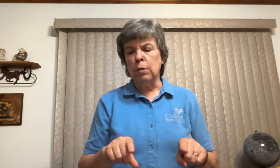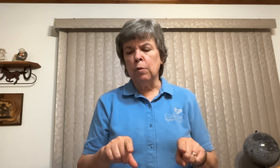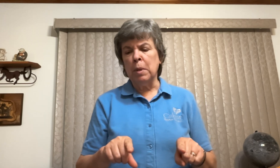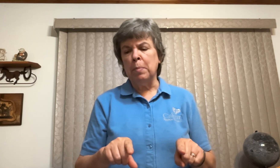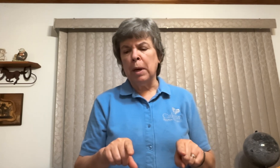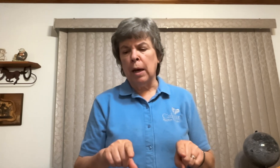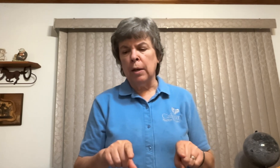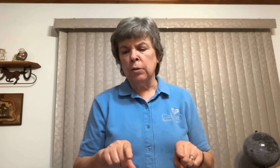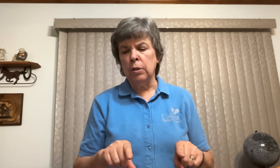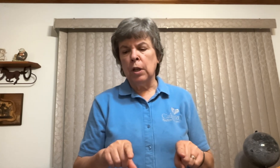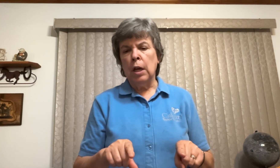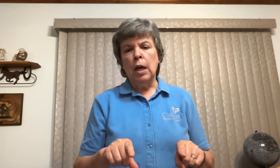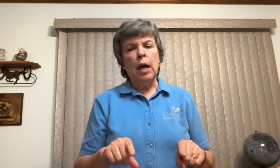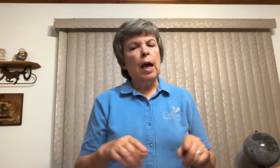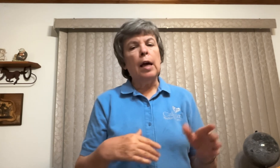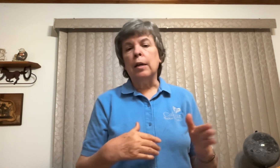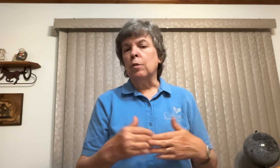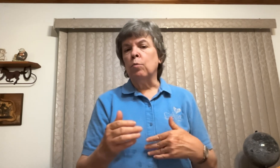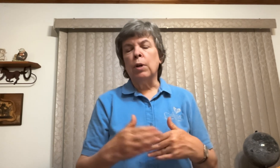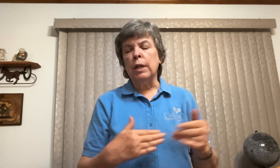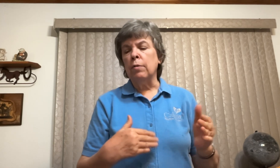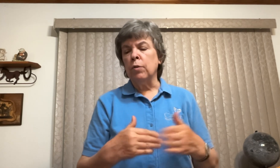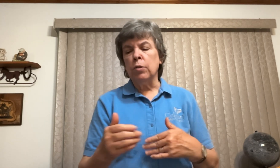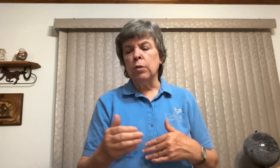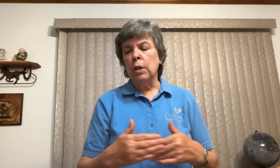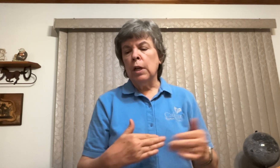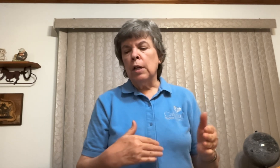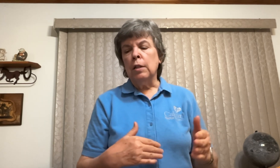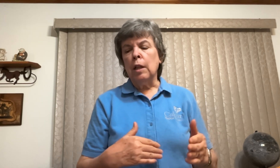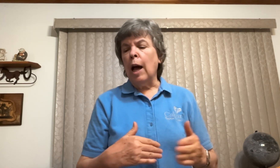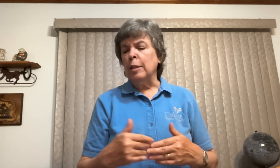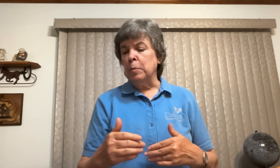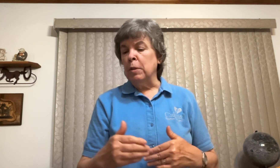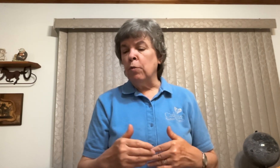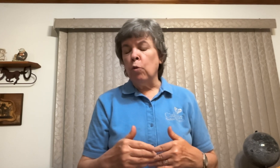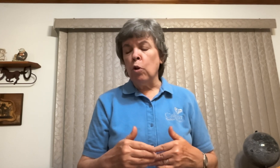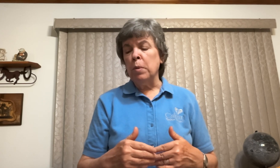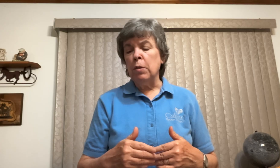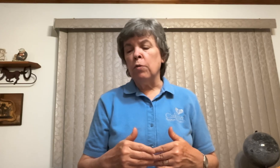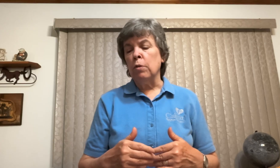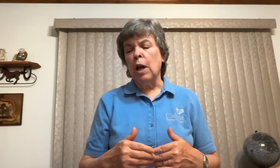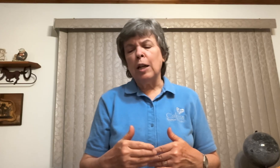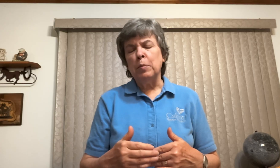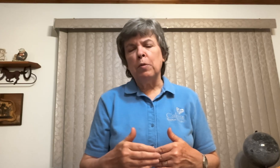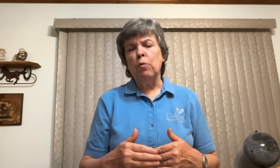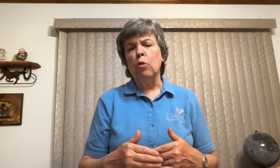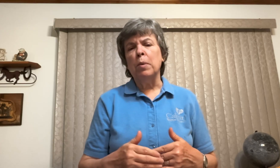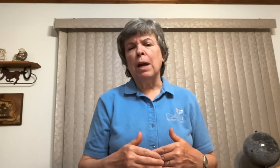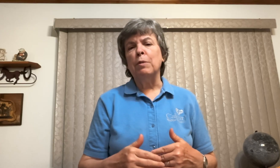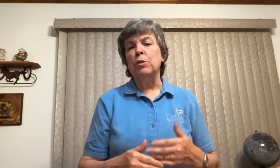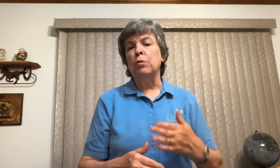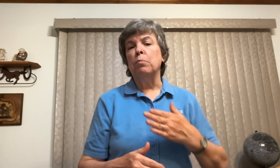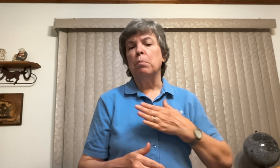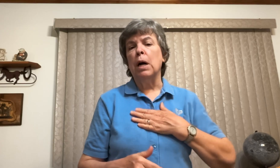may pass, and whatever lies before me. For lies before me, I would do